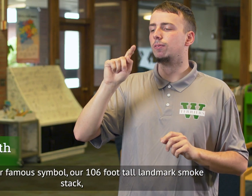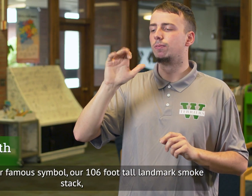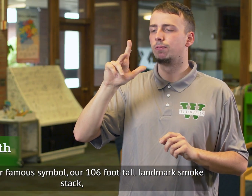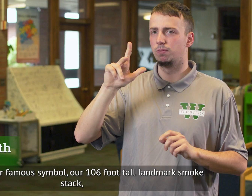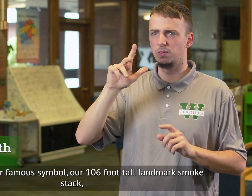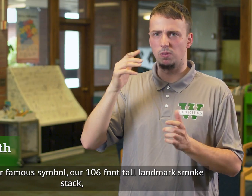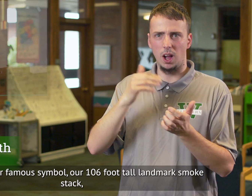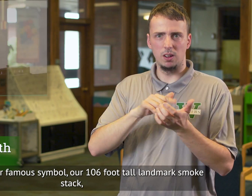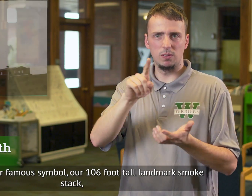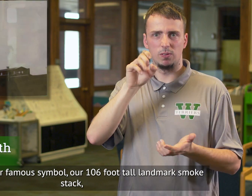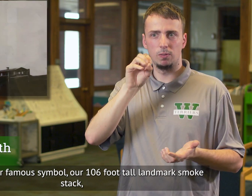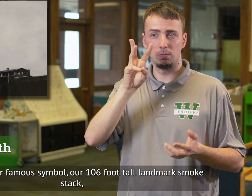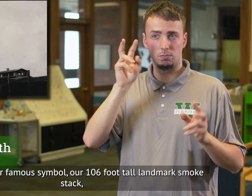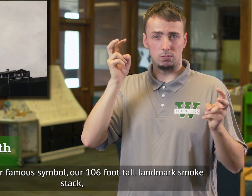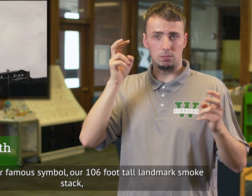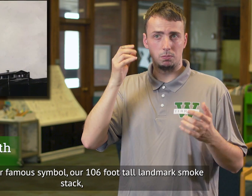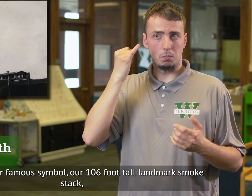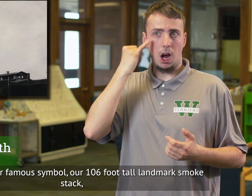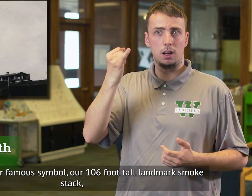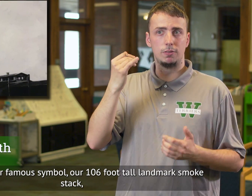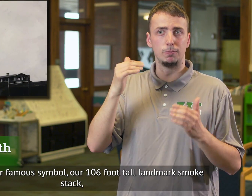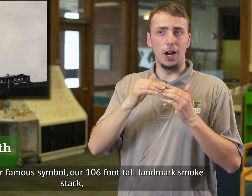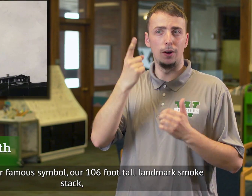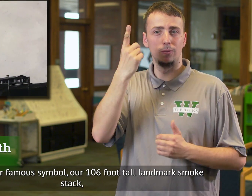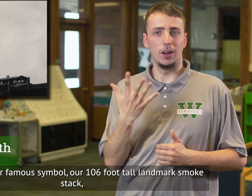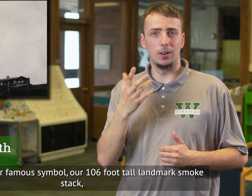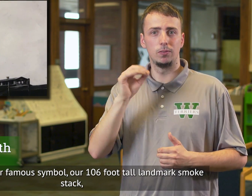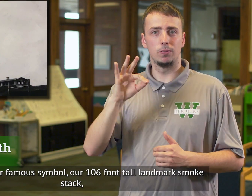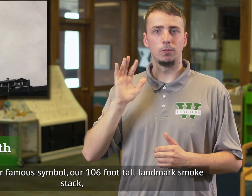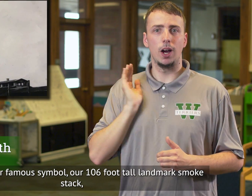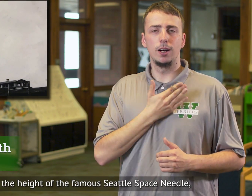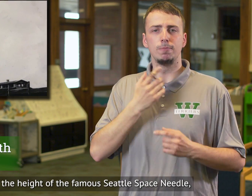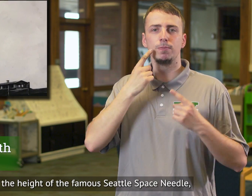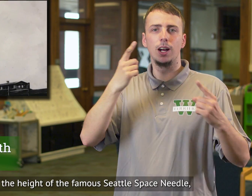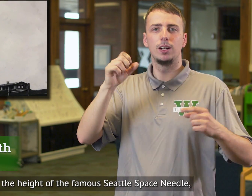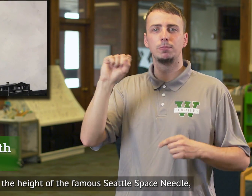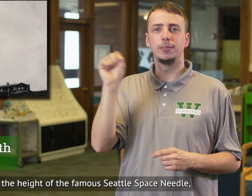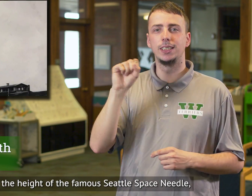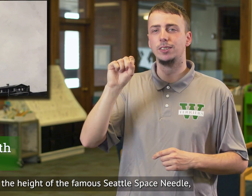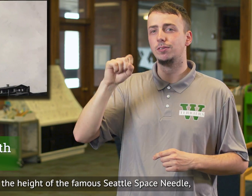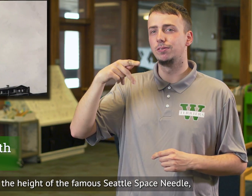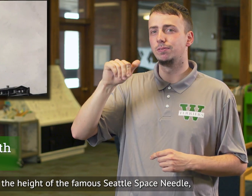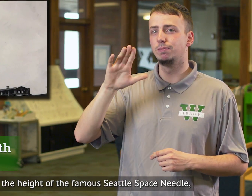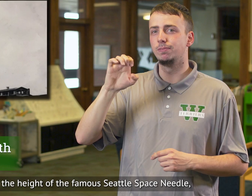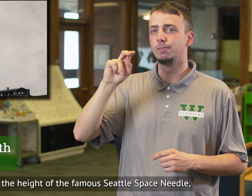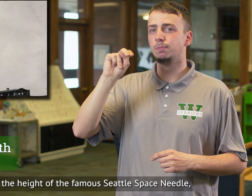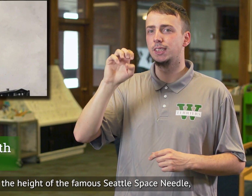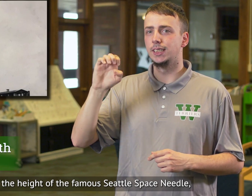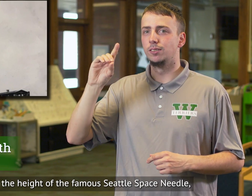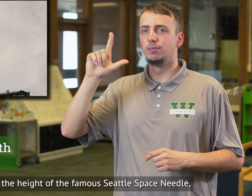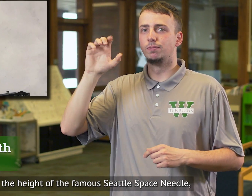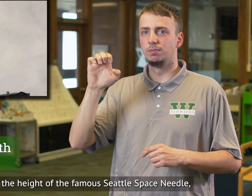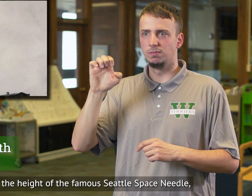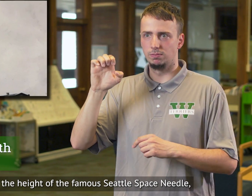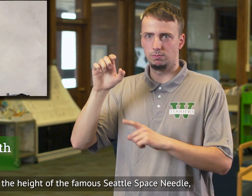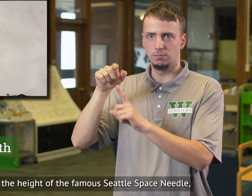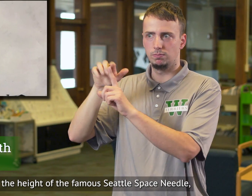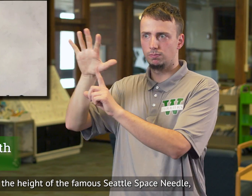our 106-foot-tall landmark smokestack, that's 1/5 of the height of the famous Seattle Space